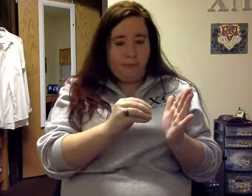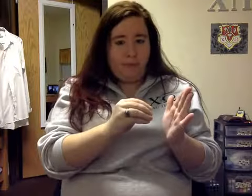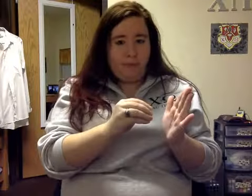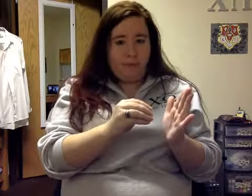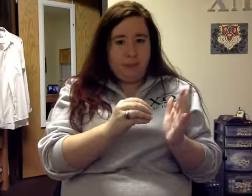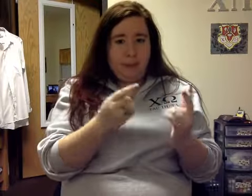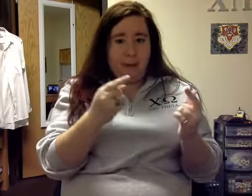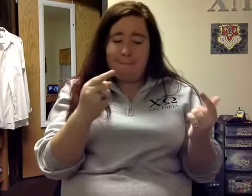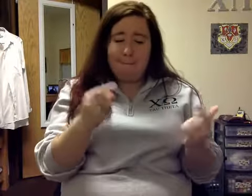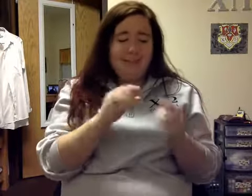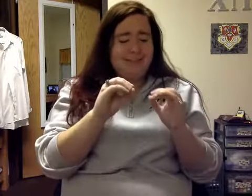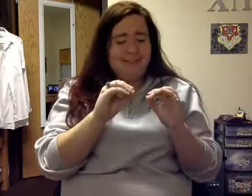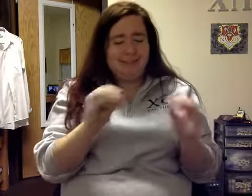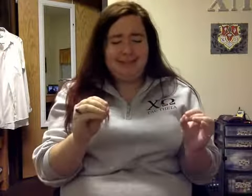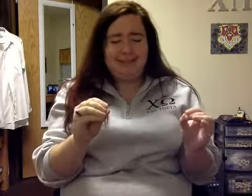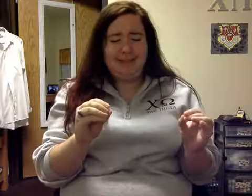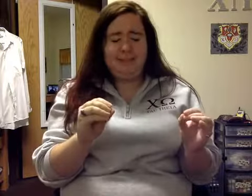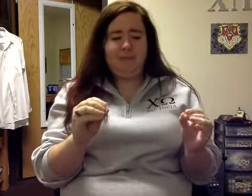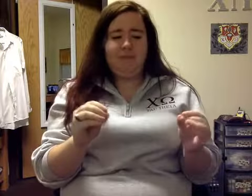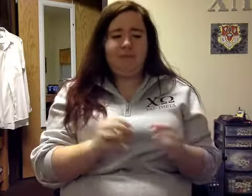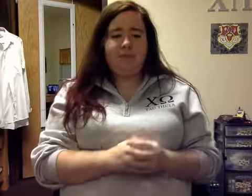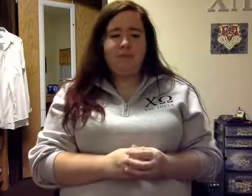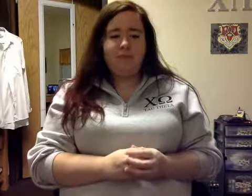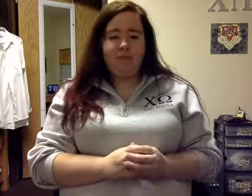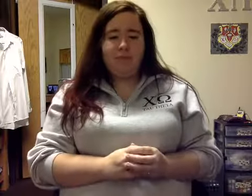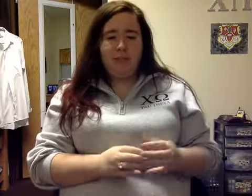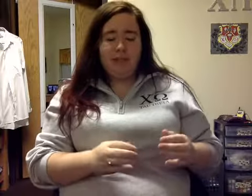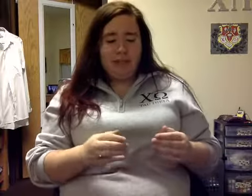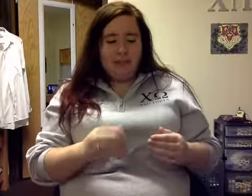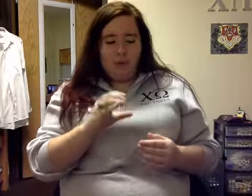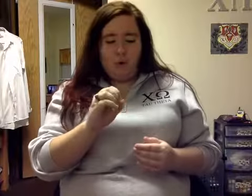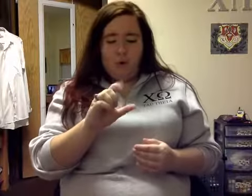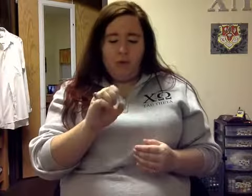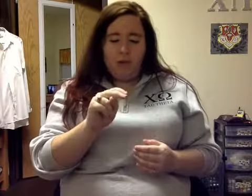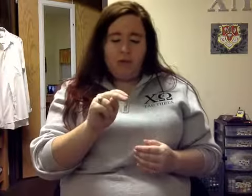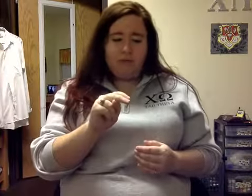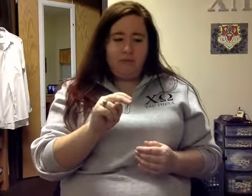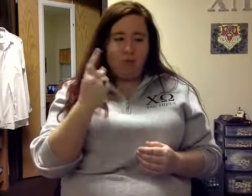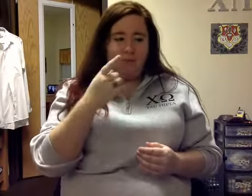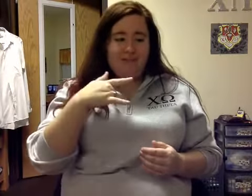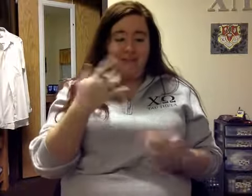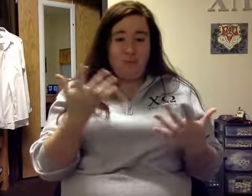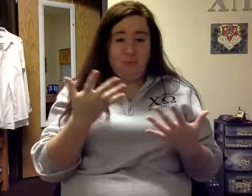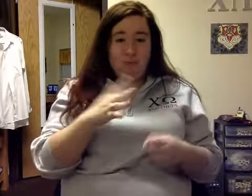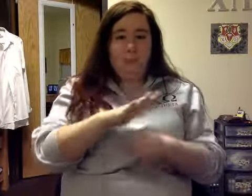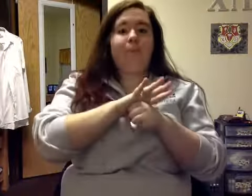this removal. The colon only has the nerve endings that respond to pressure. That's why any of the sensations in the